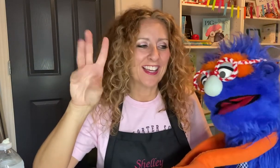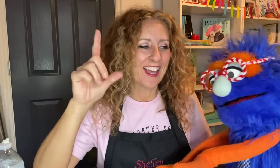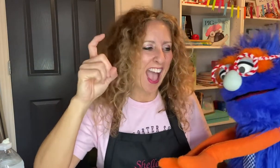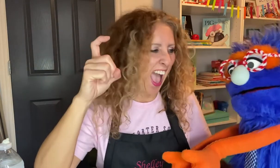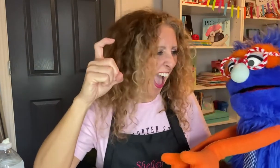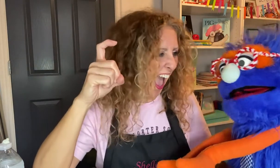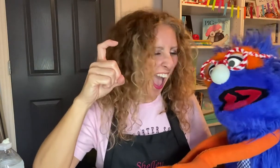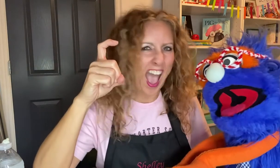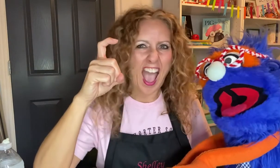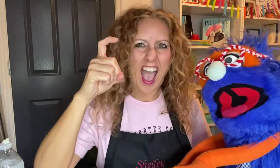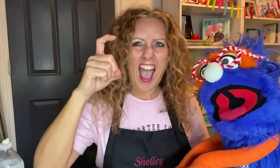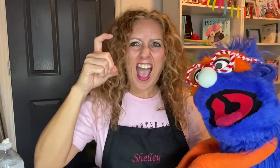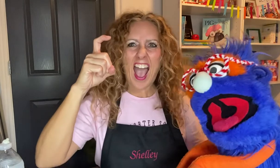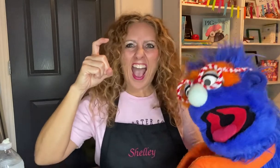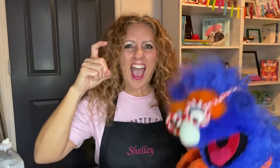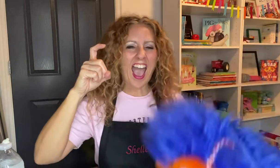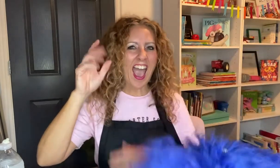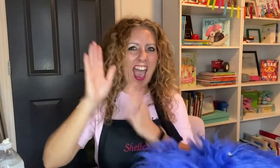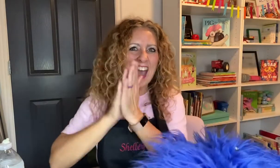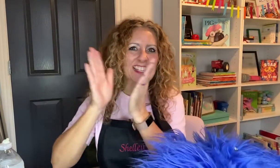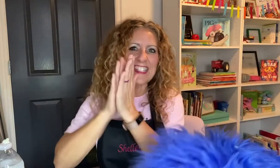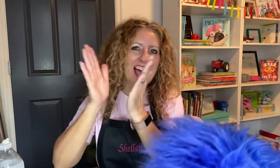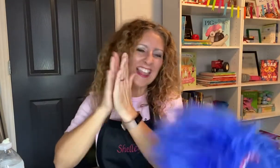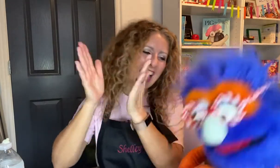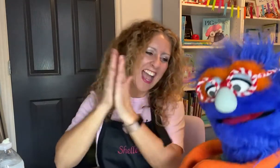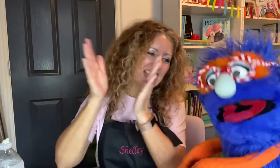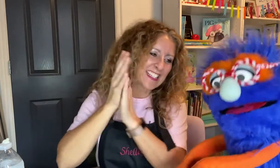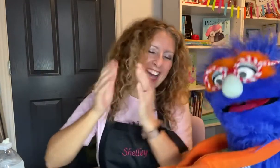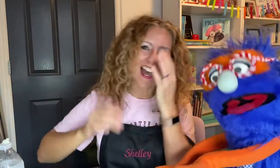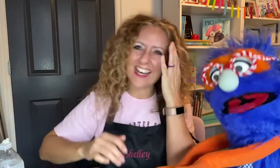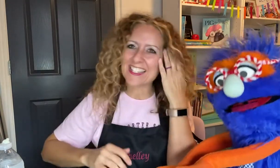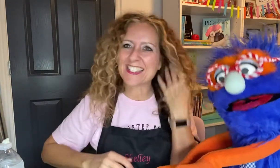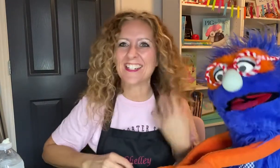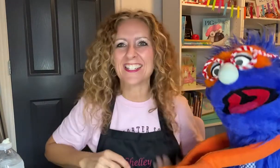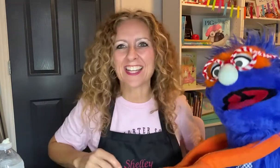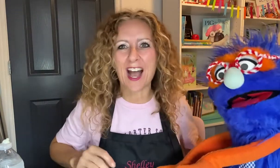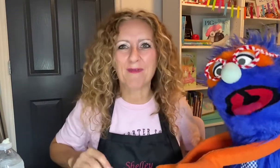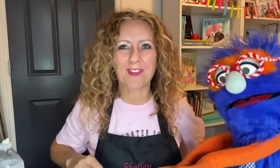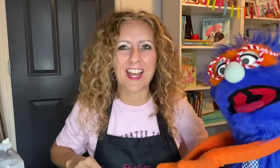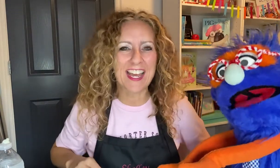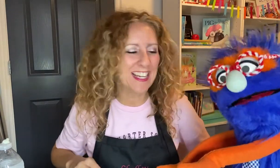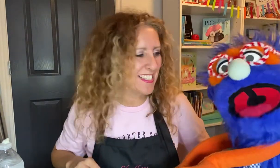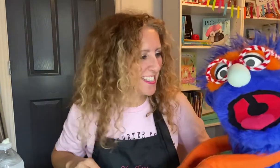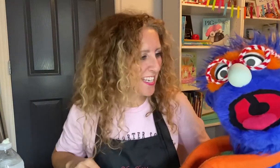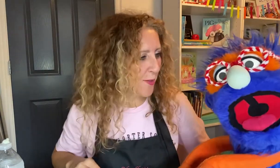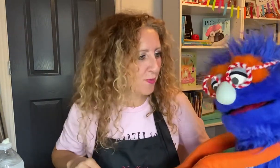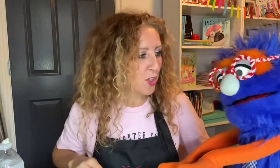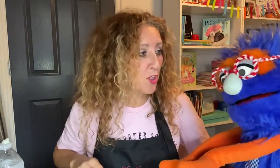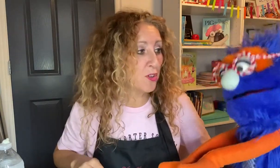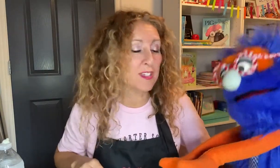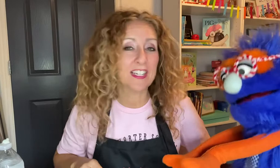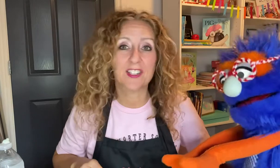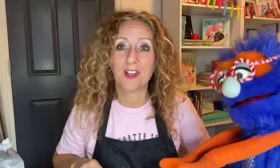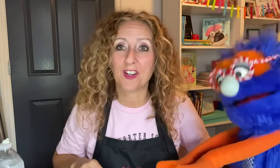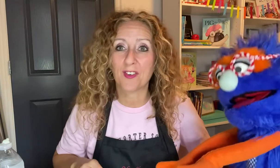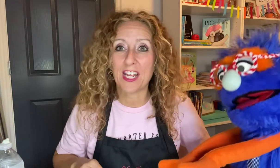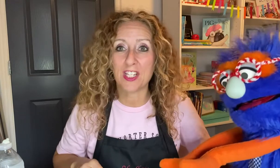X. Excellent, Gus. Good job, friends. Yeah. You did do a great job.